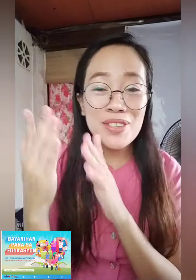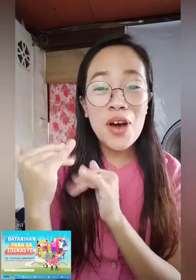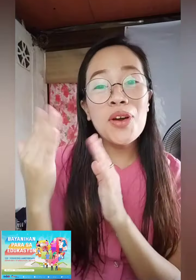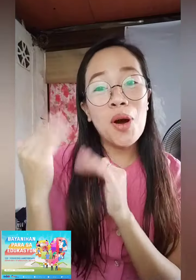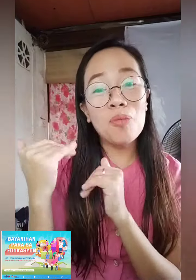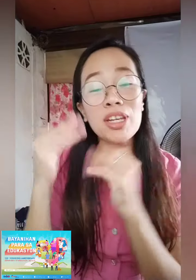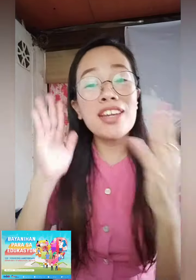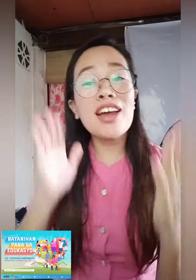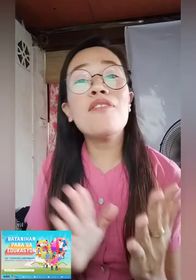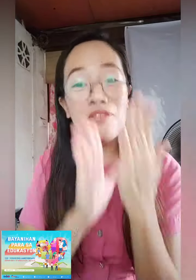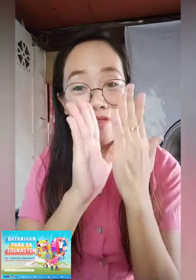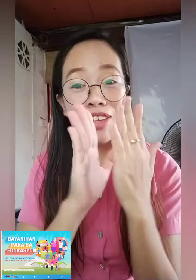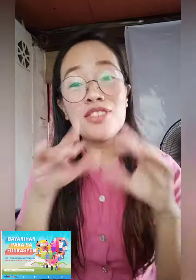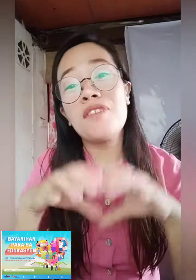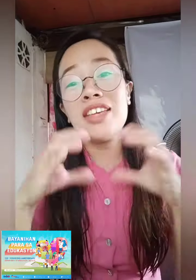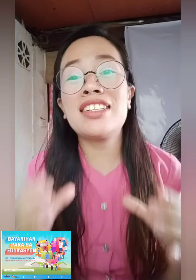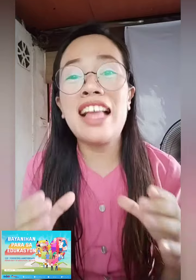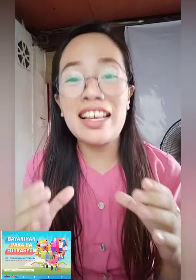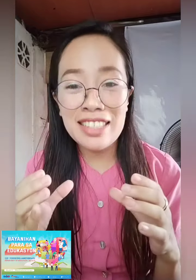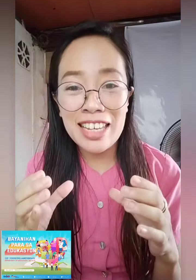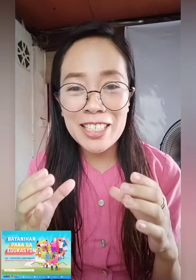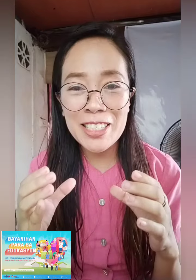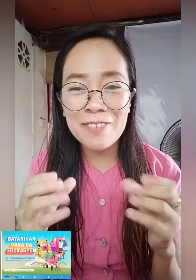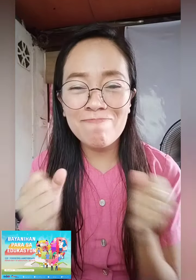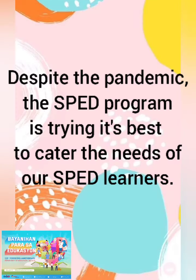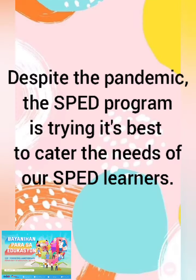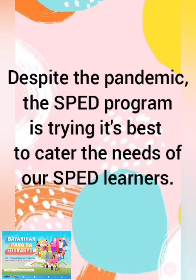I hope we can have our face-to-face classes.